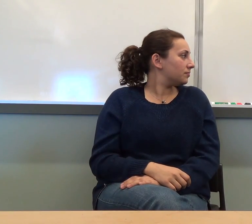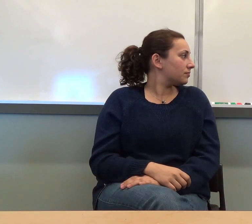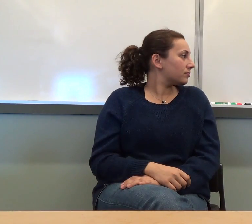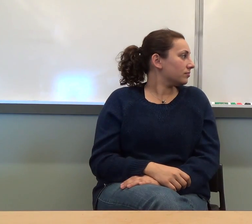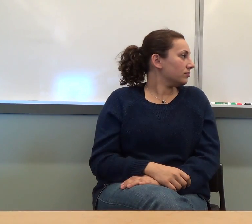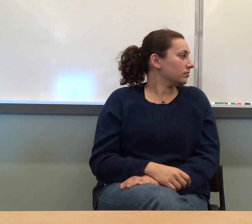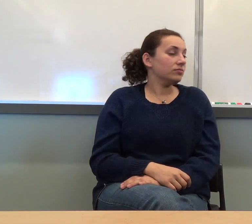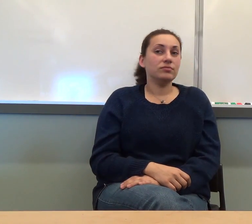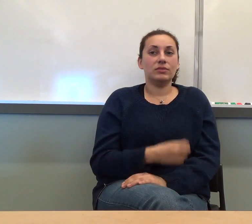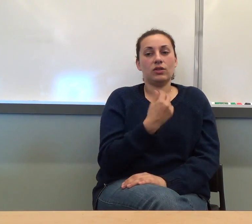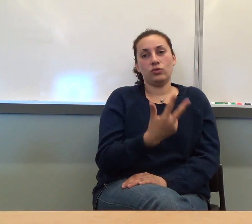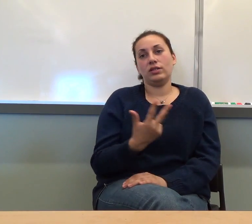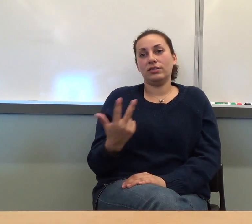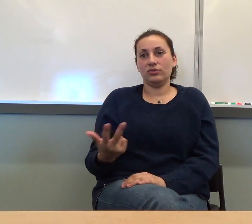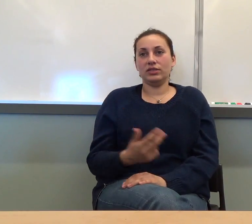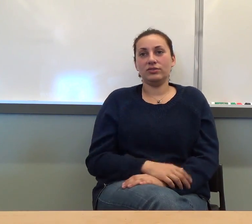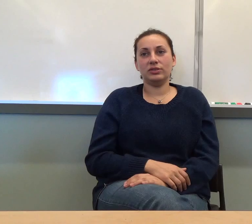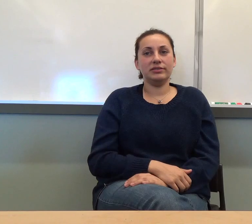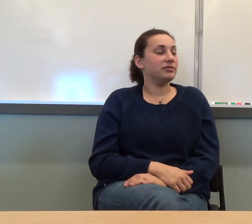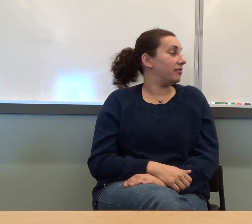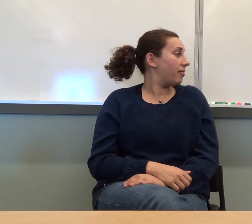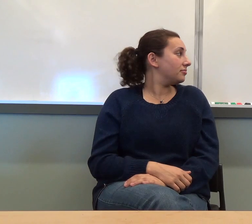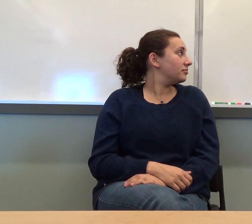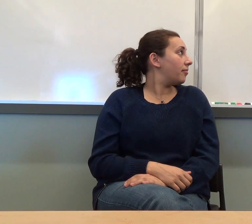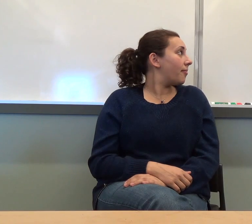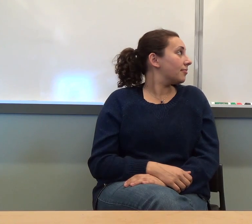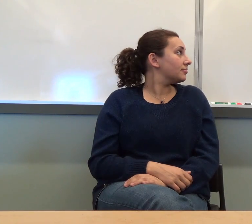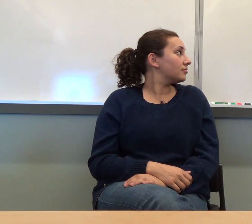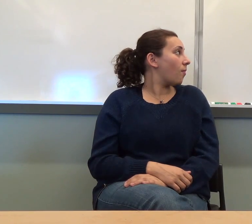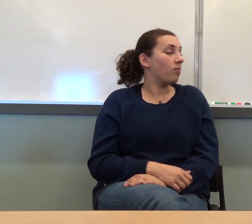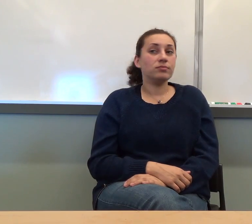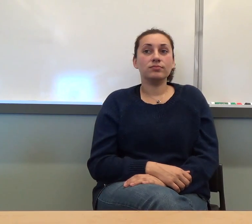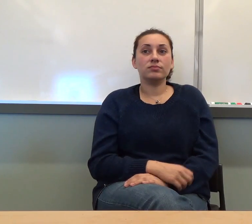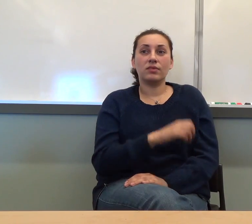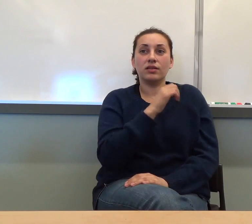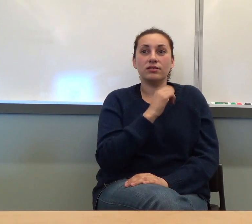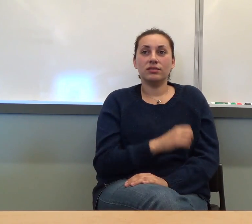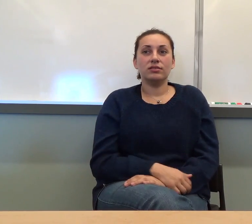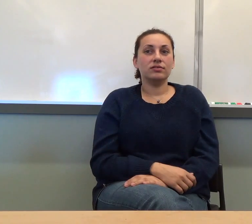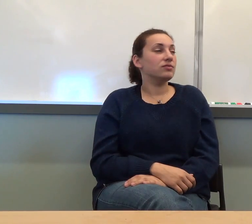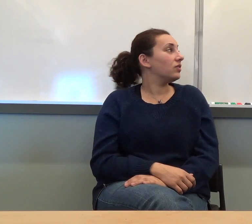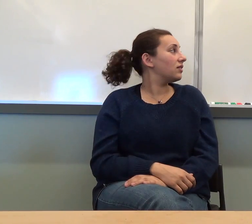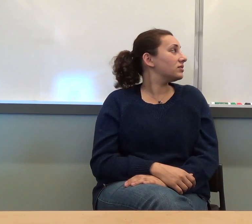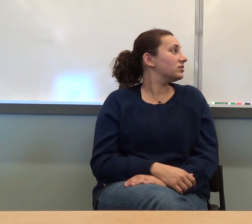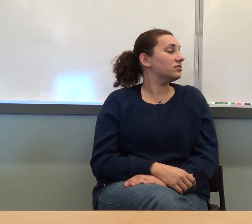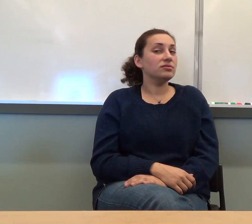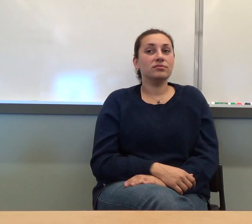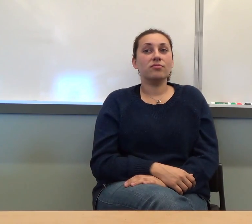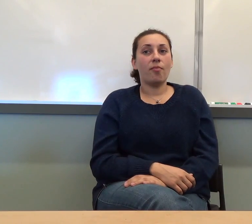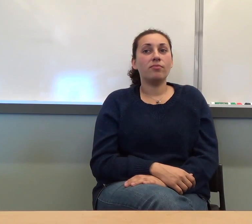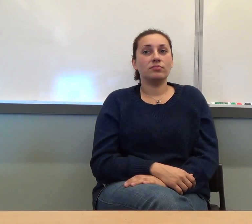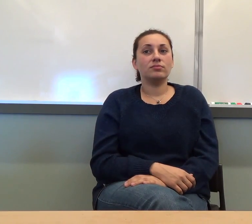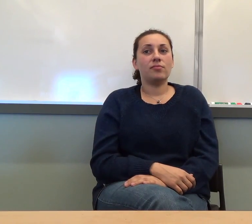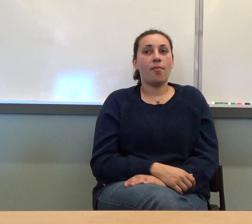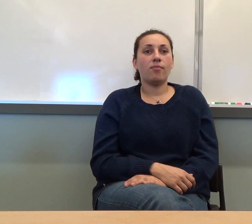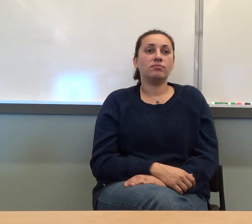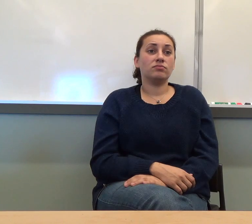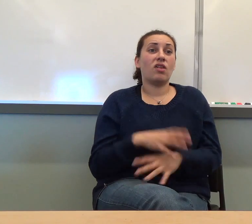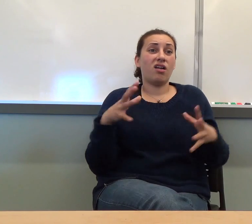And that's 3 times 3. 3 and 3. And this also is not prime, so we do a 2 times 5 there. There's a lot of 2's in that